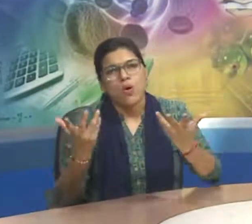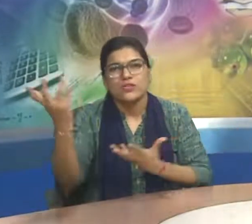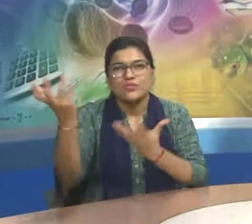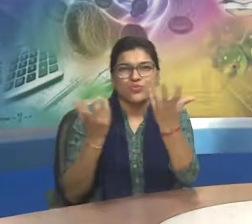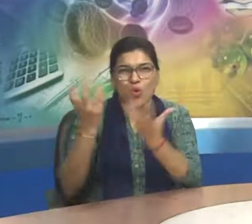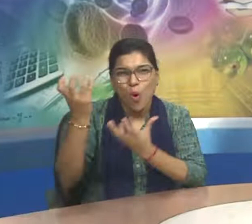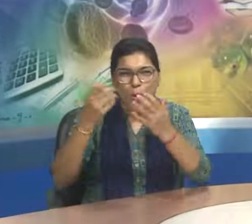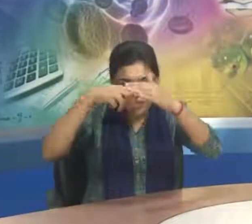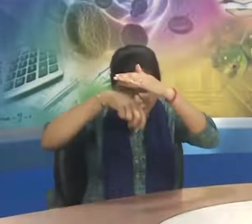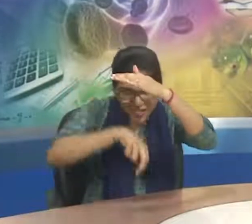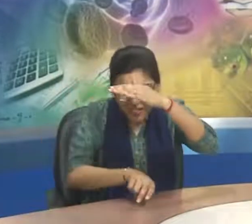for different